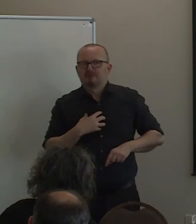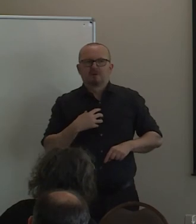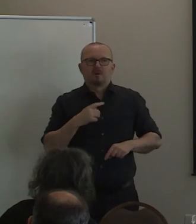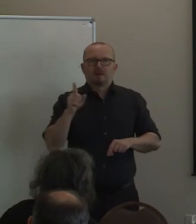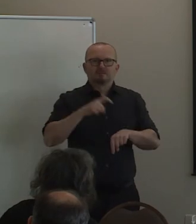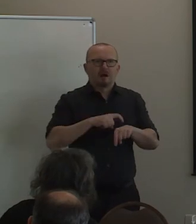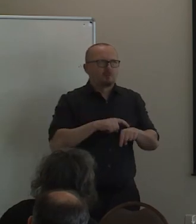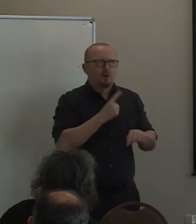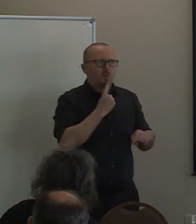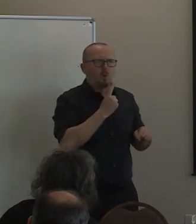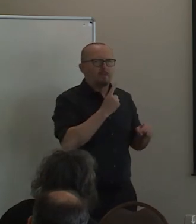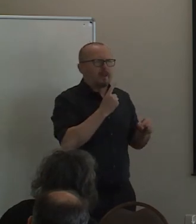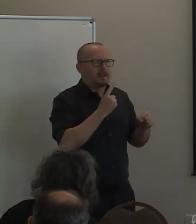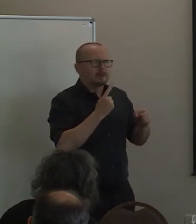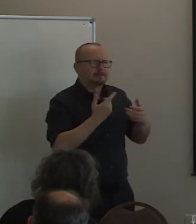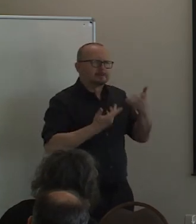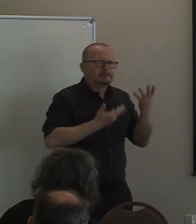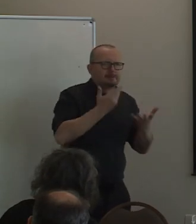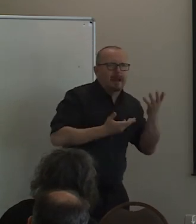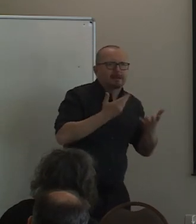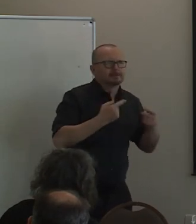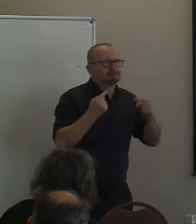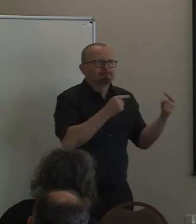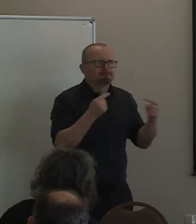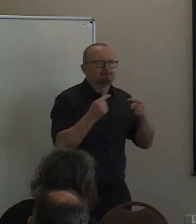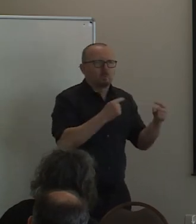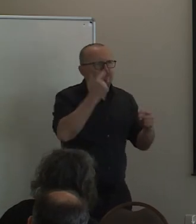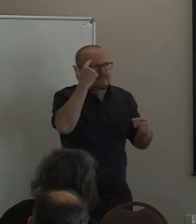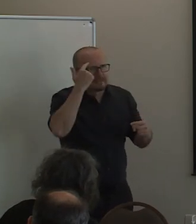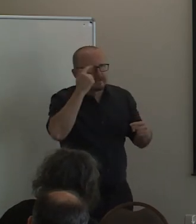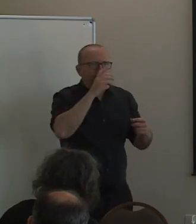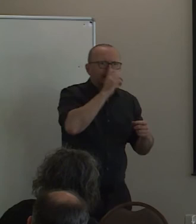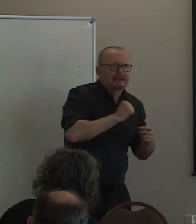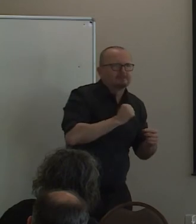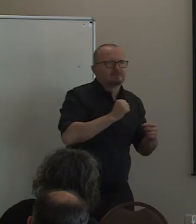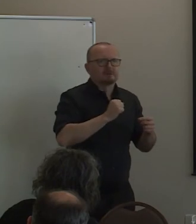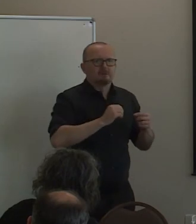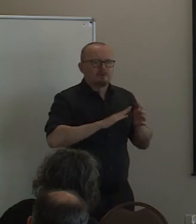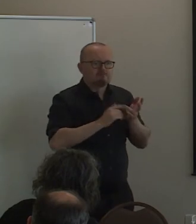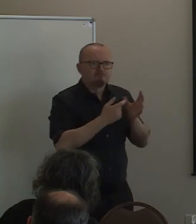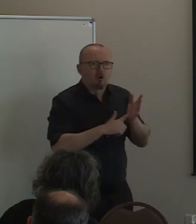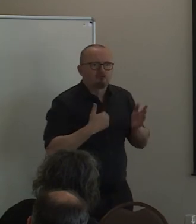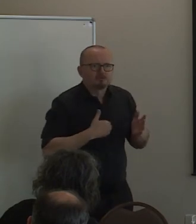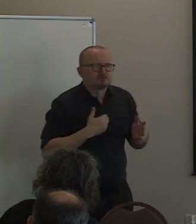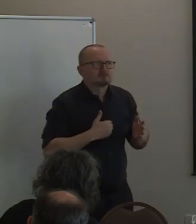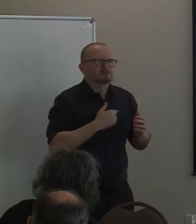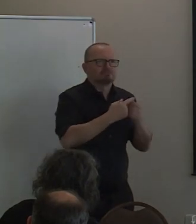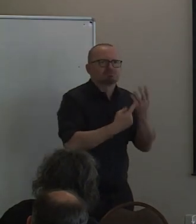learnt? What were the sort of our changes in mind and beliefs? What are the morals of our technology stories?